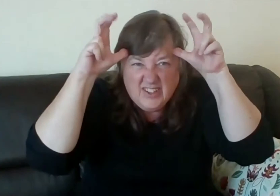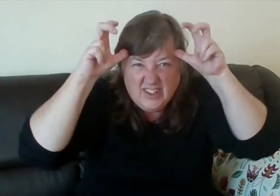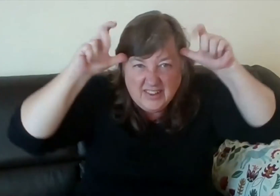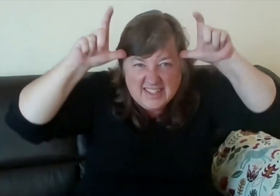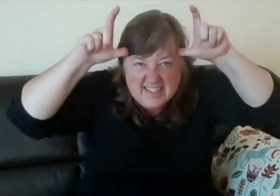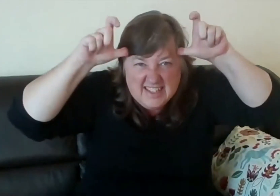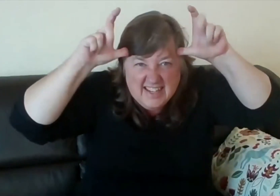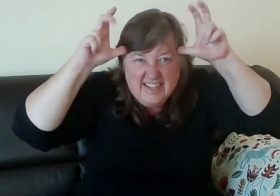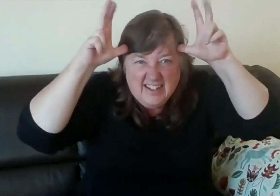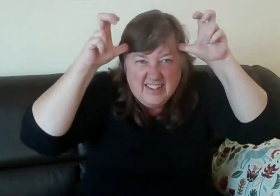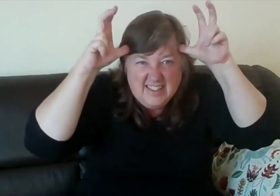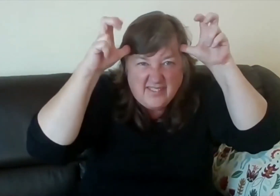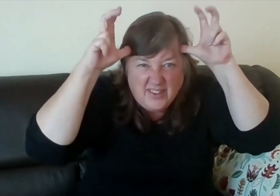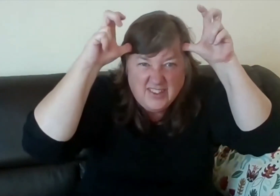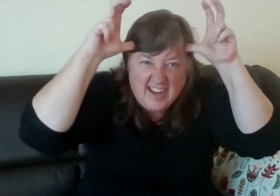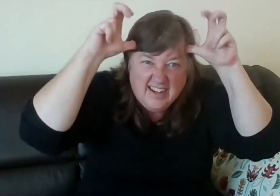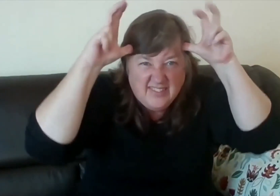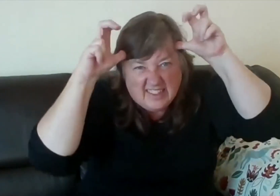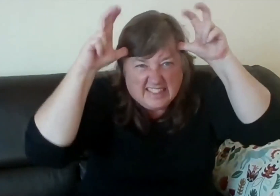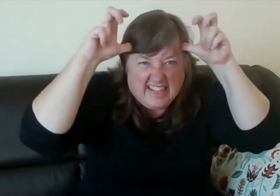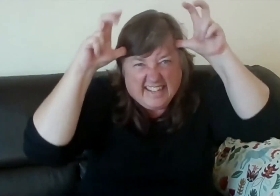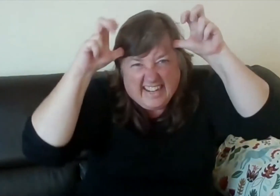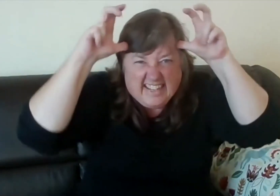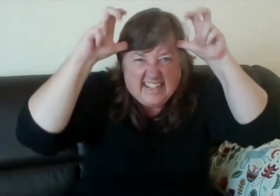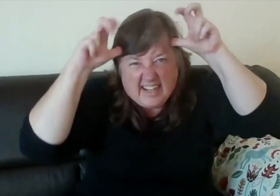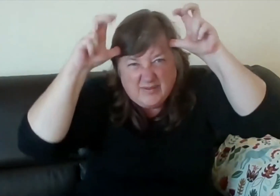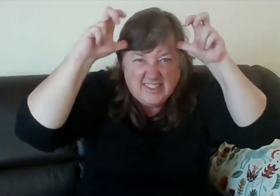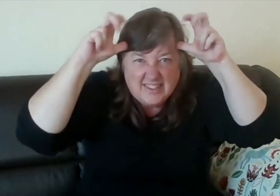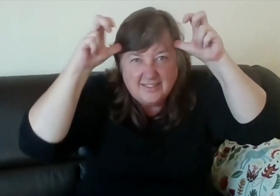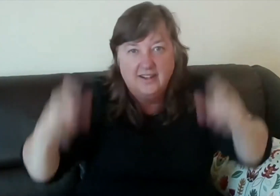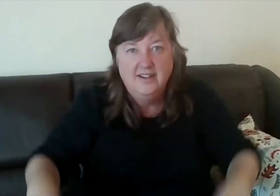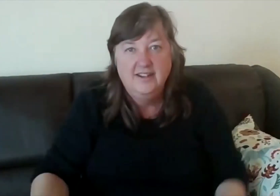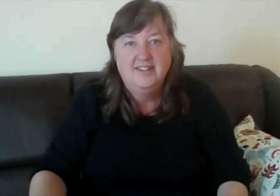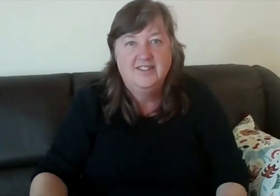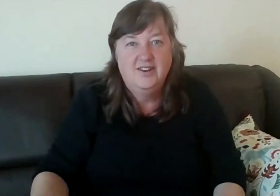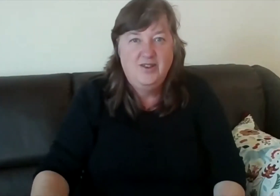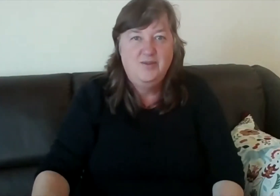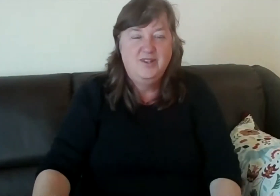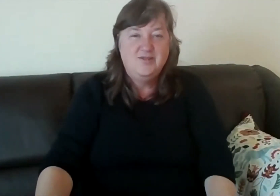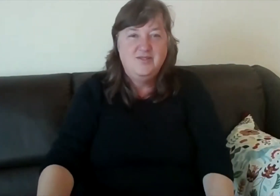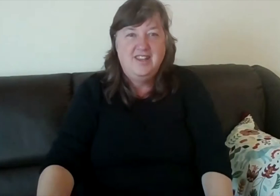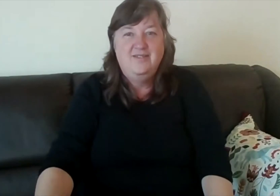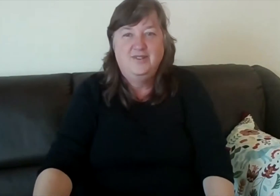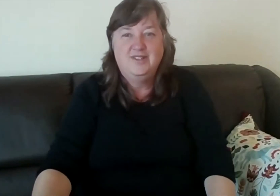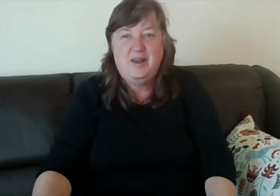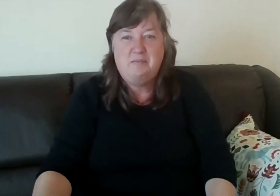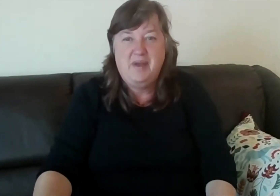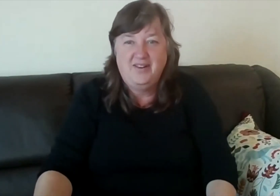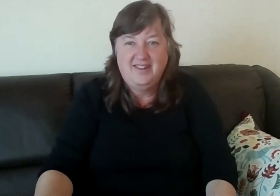Evil. This is the, you know, devil kind of, you know, monster. So you would do an evil step parent that